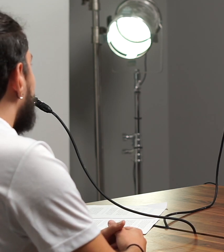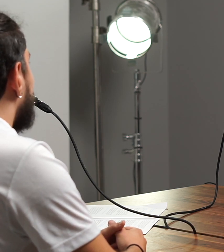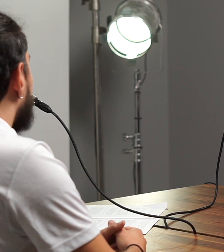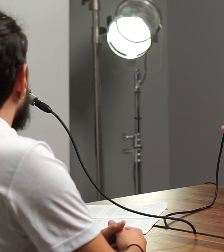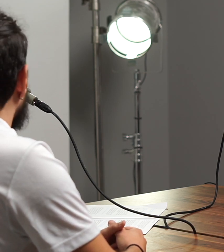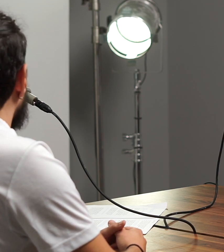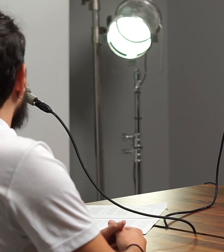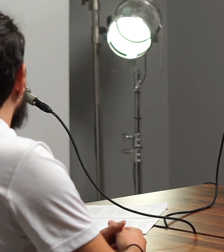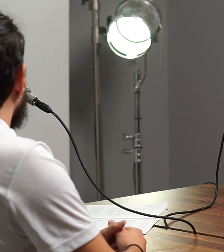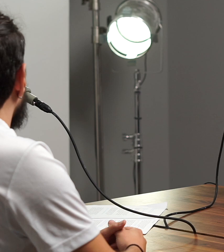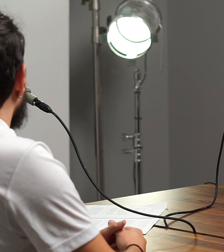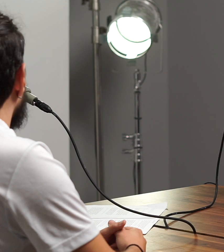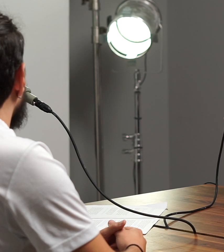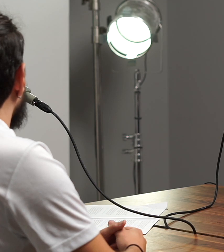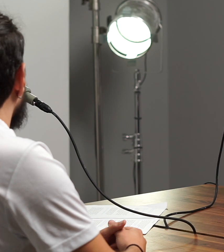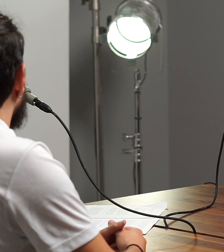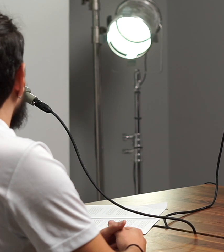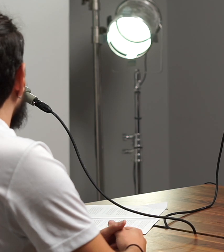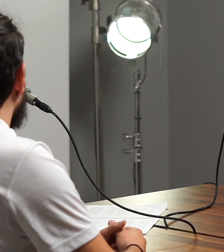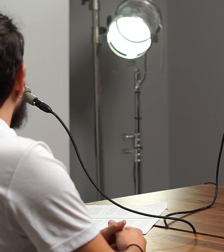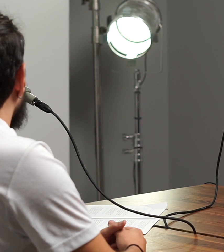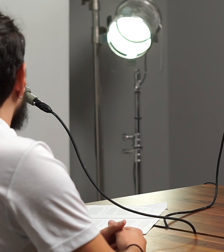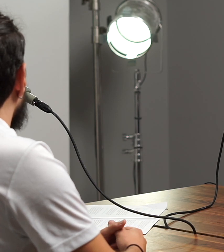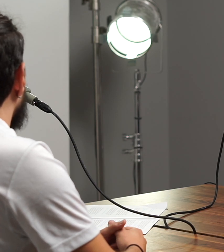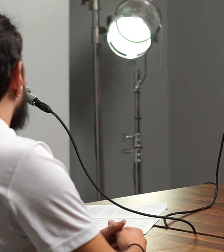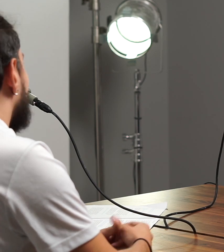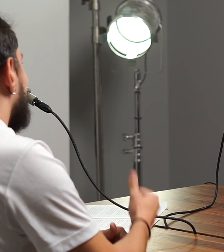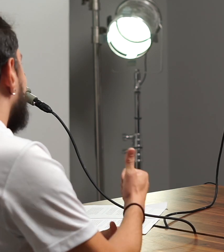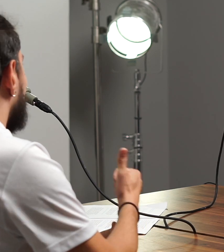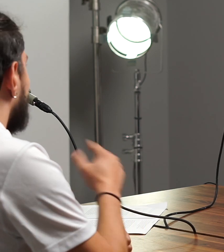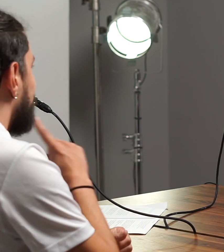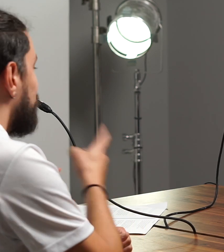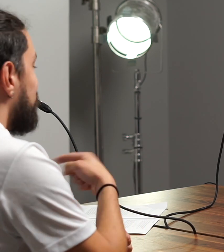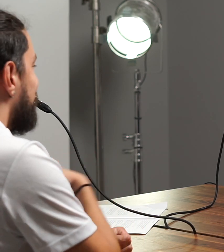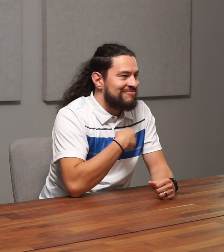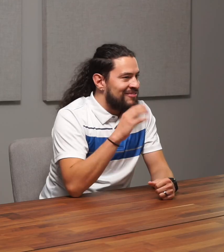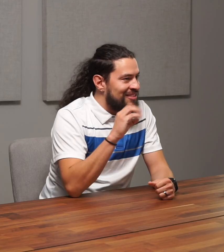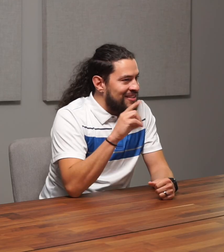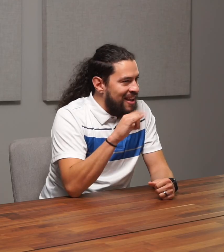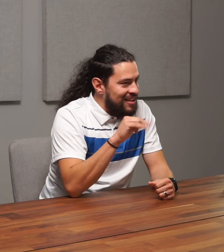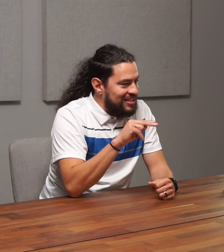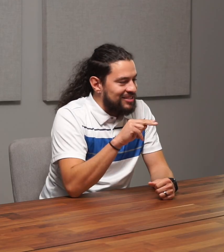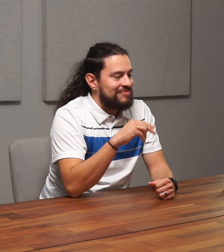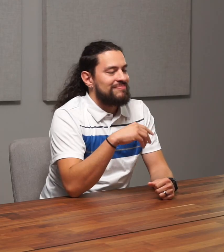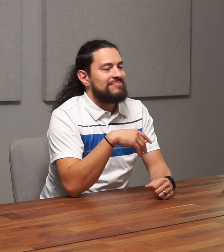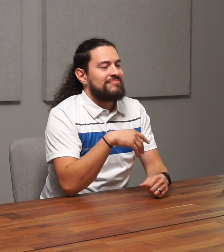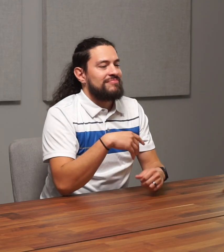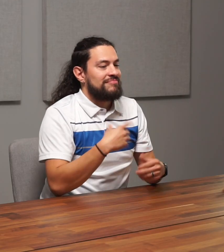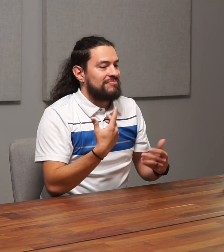colin will you introduce yourself a little bit yes so my name is colin